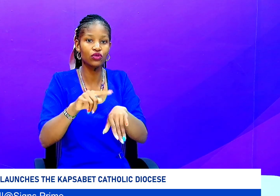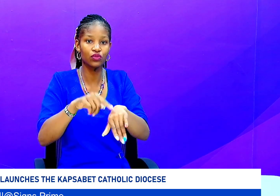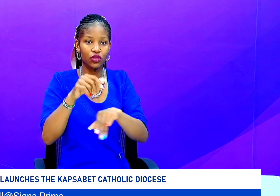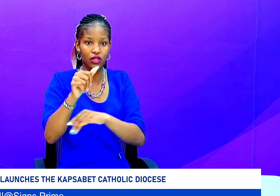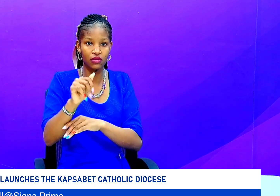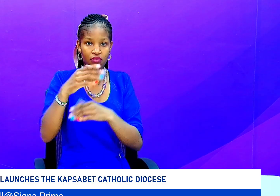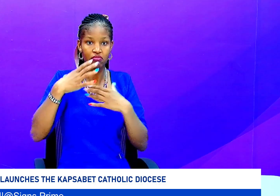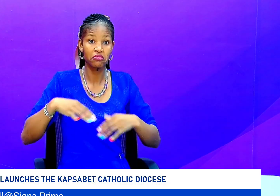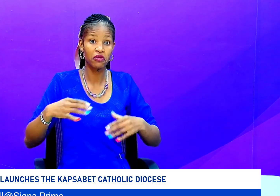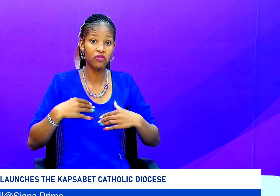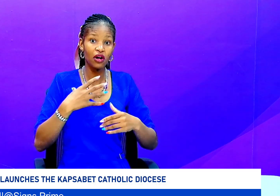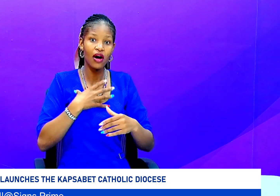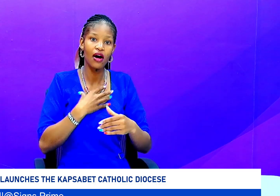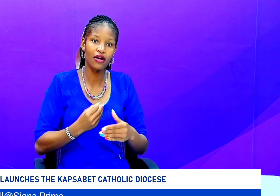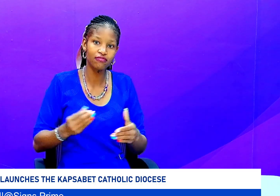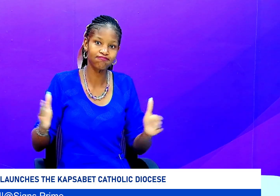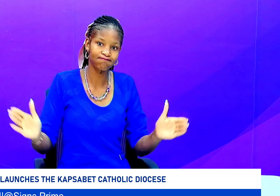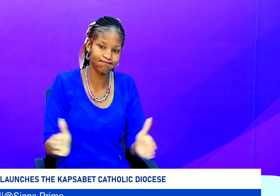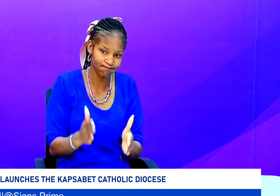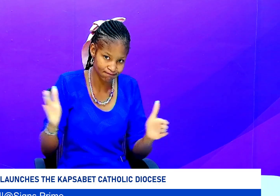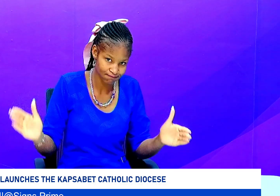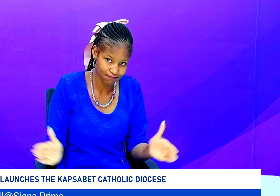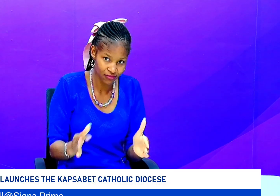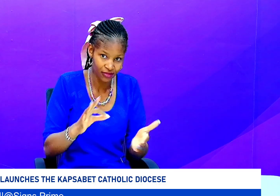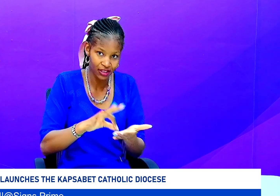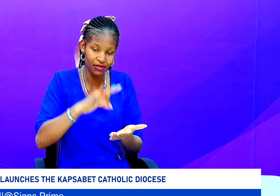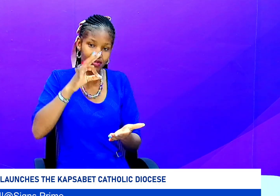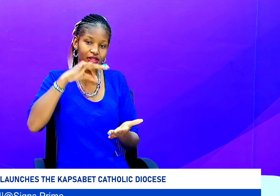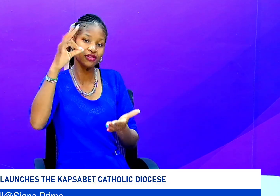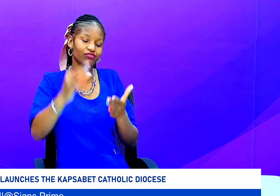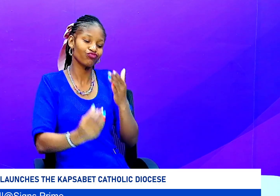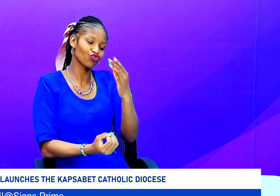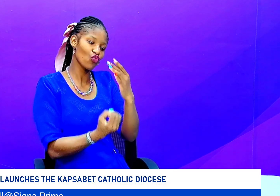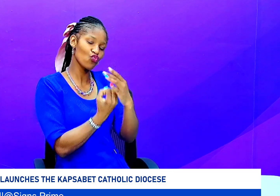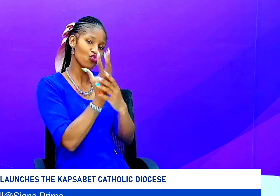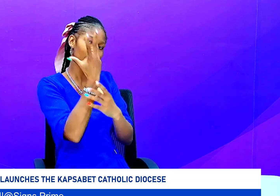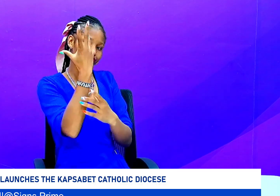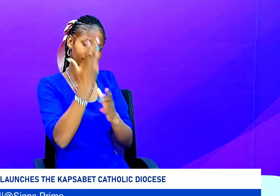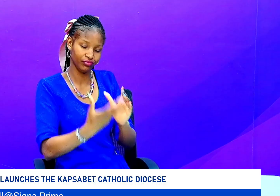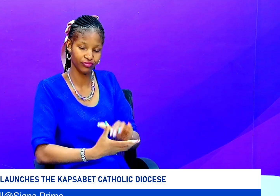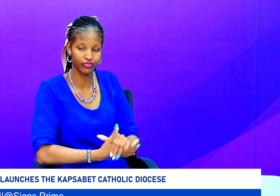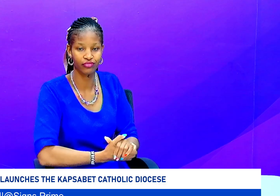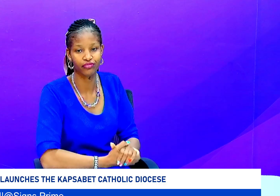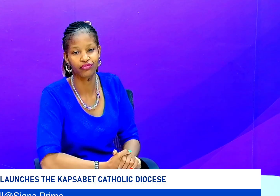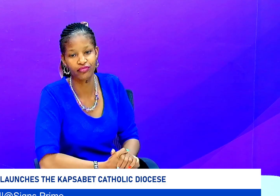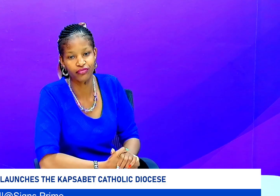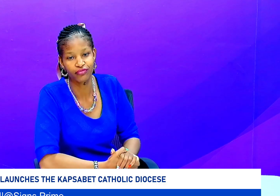bringing services closer to the people and encouraging spiritual growth.